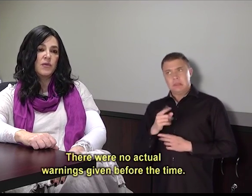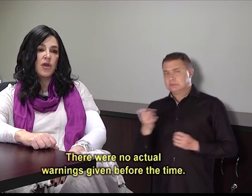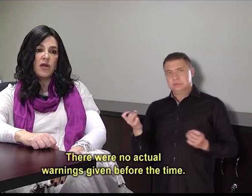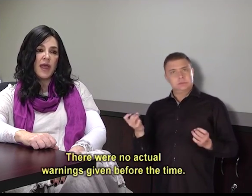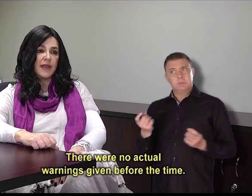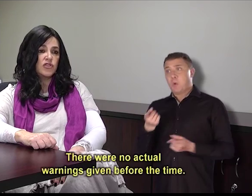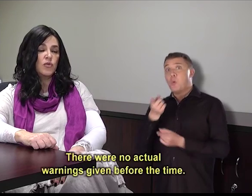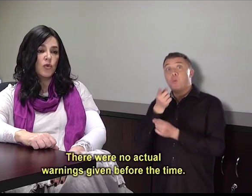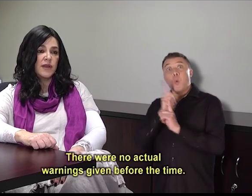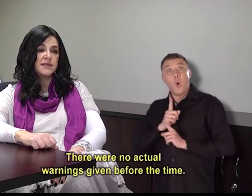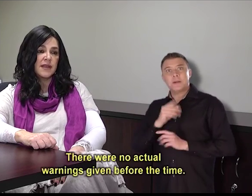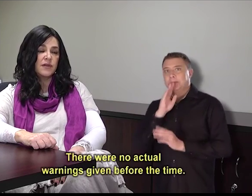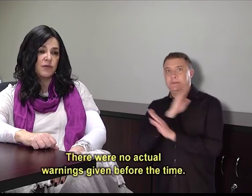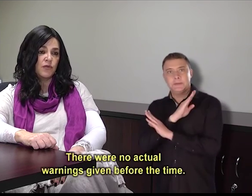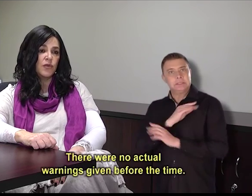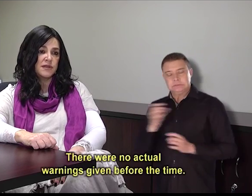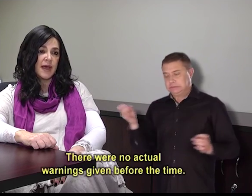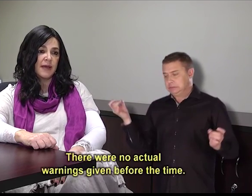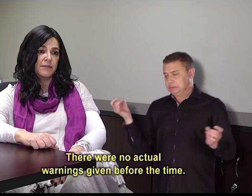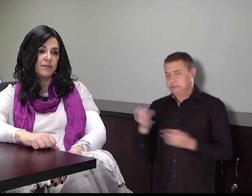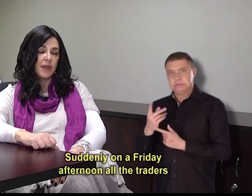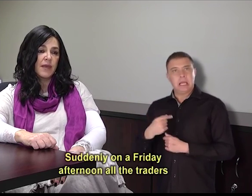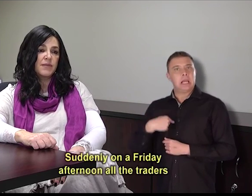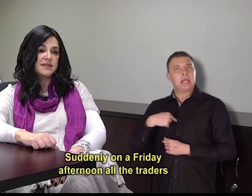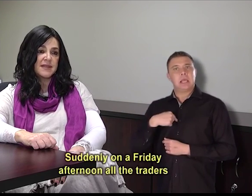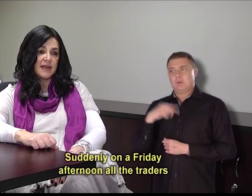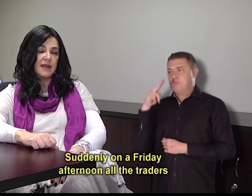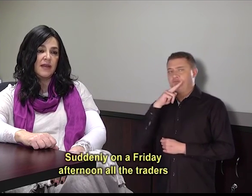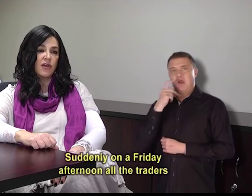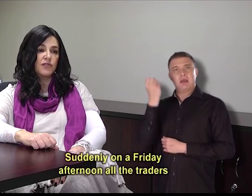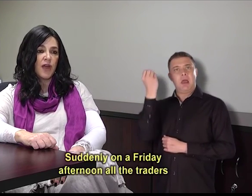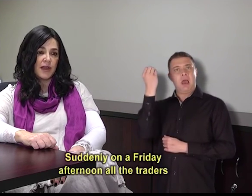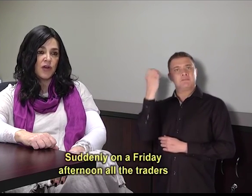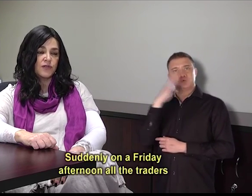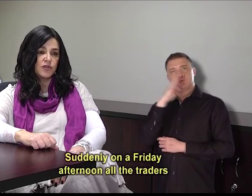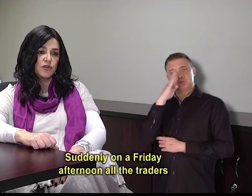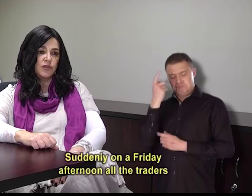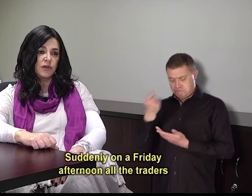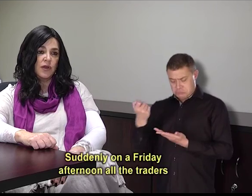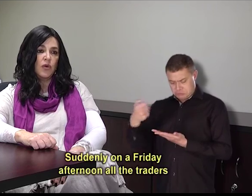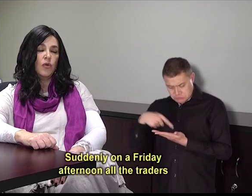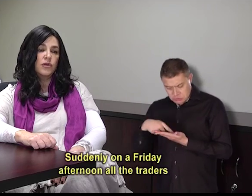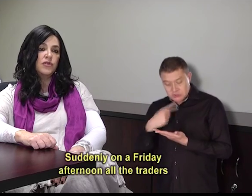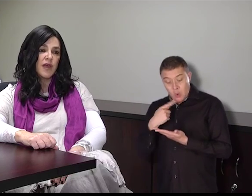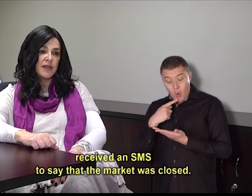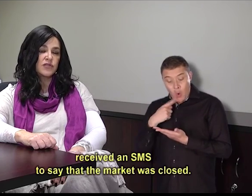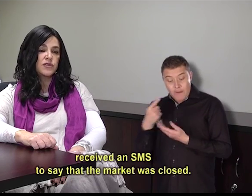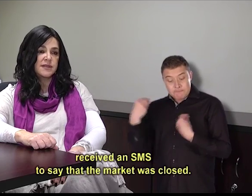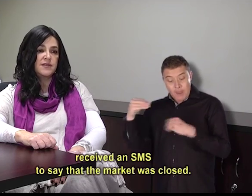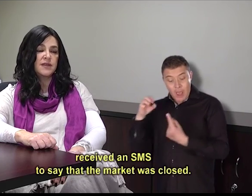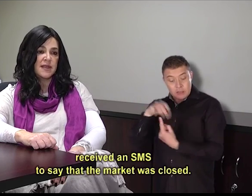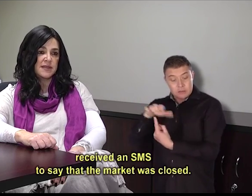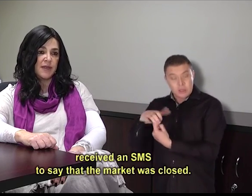And there were no actual warnings given before the time, but suddenly on a Friday afternoon, all the